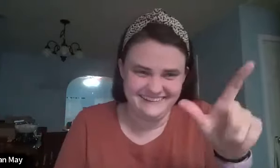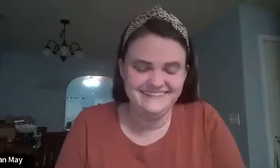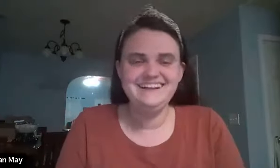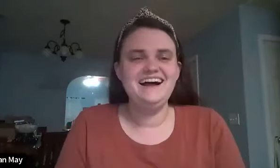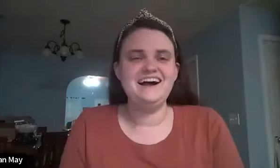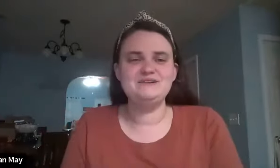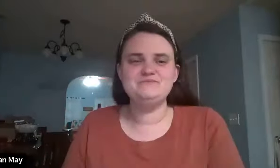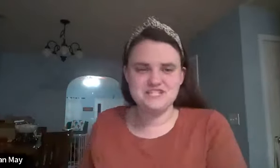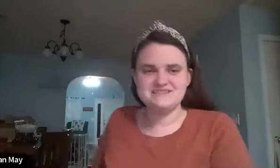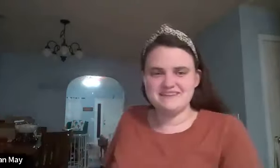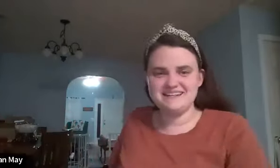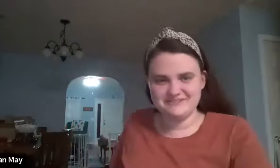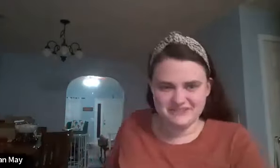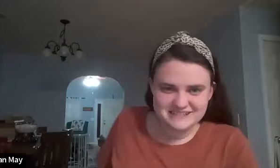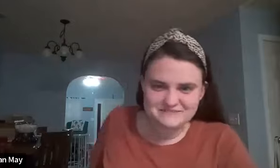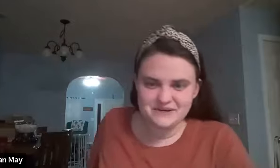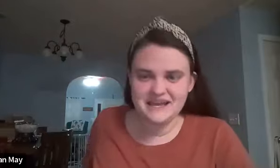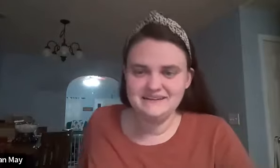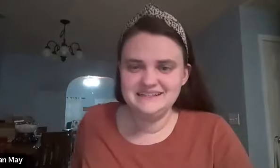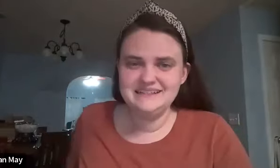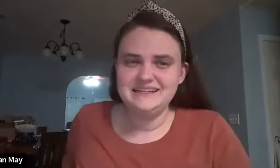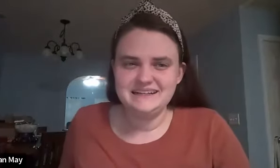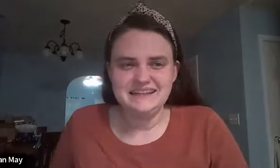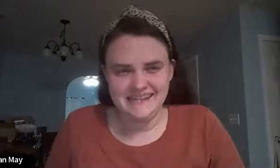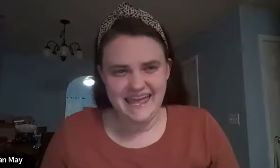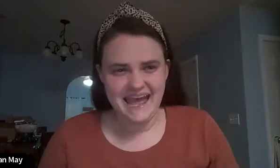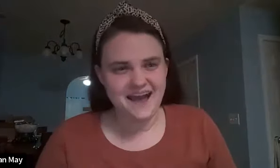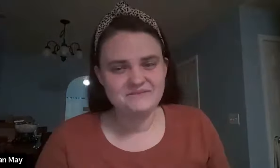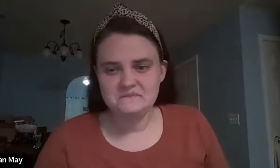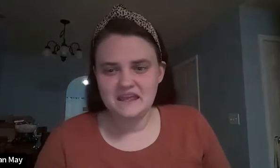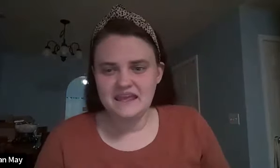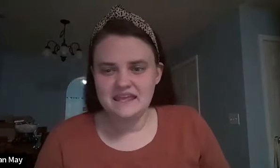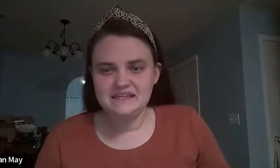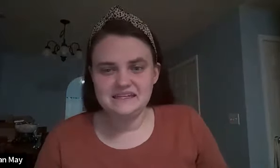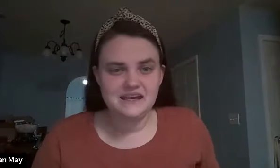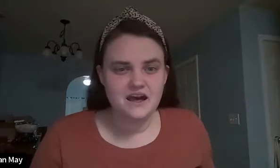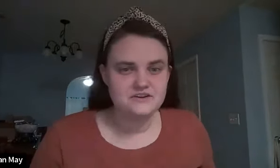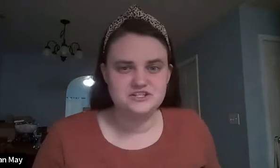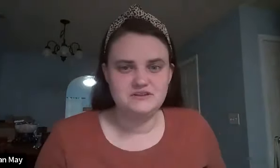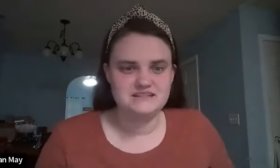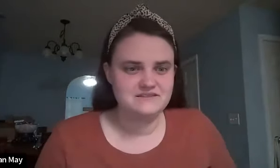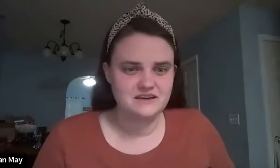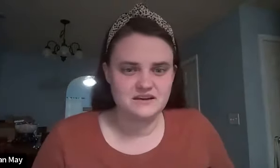cereal. Just to make that difference. But yeah, any others you guys can think of?